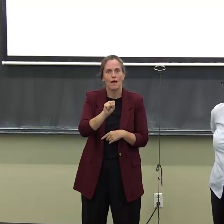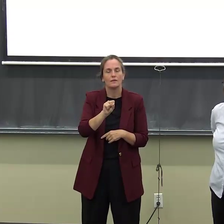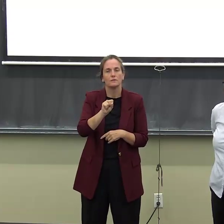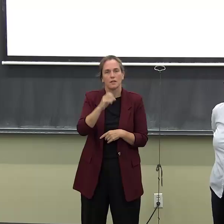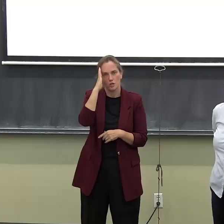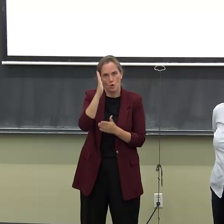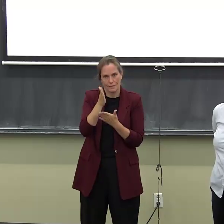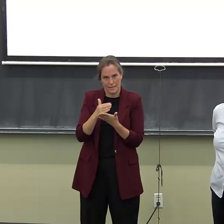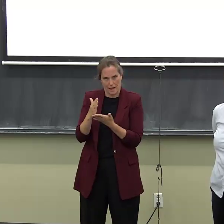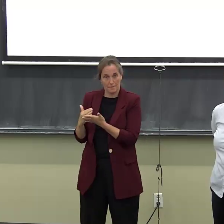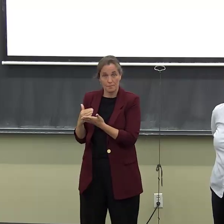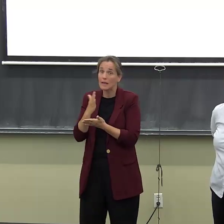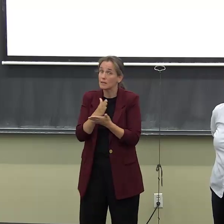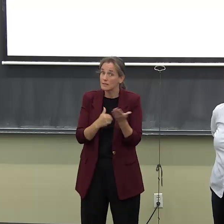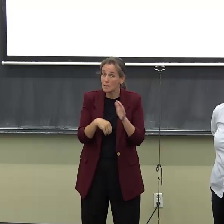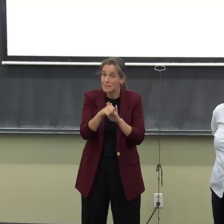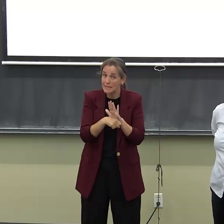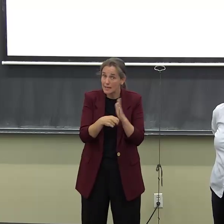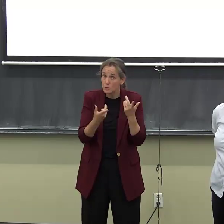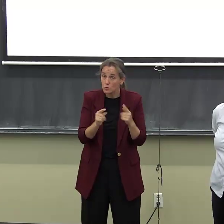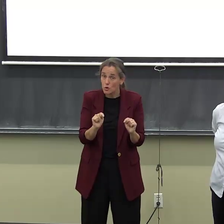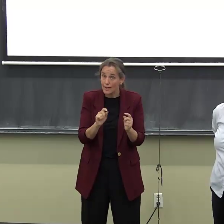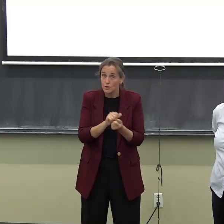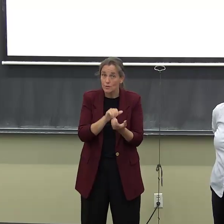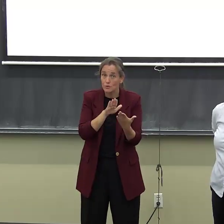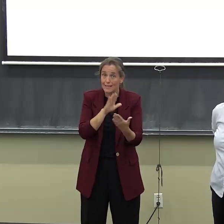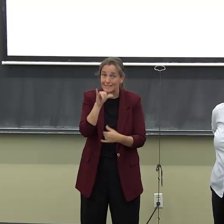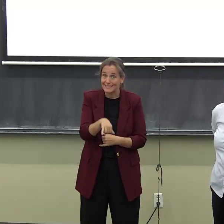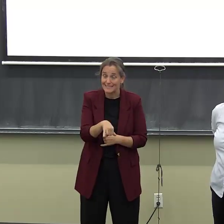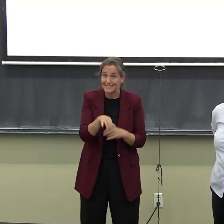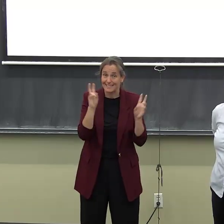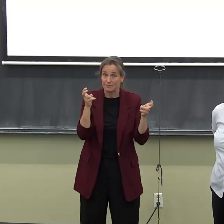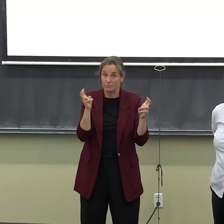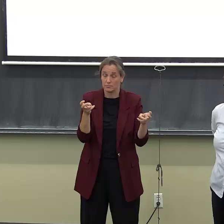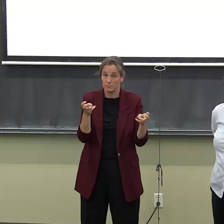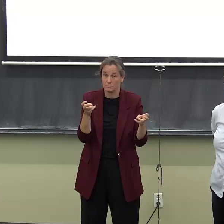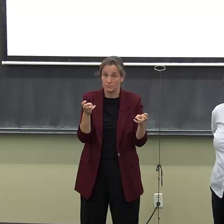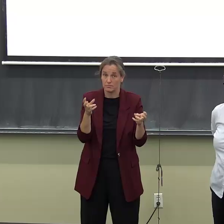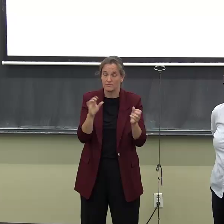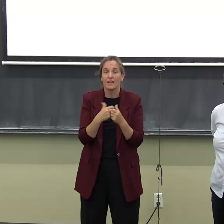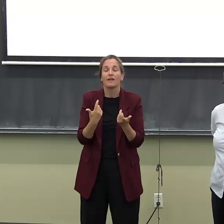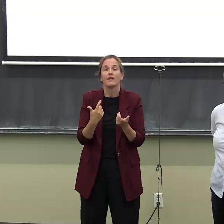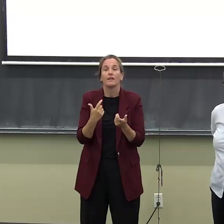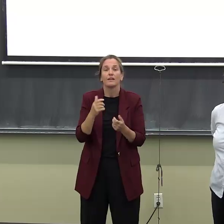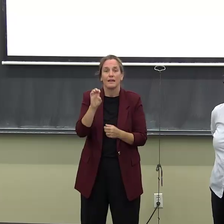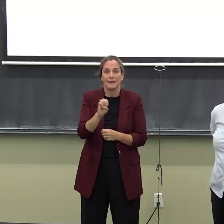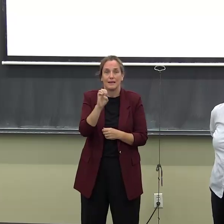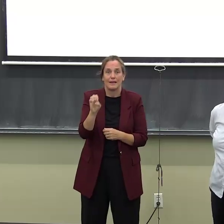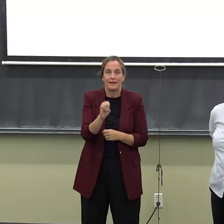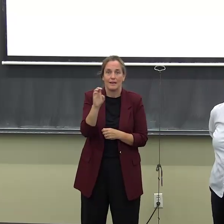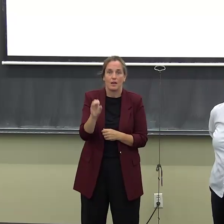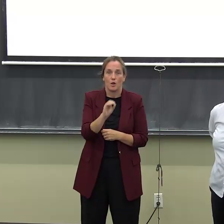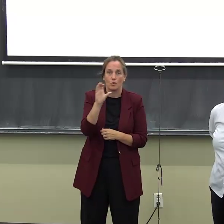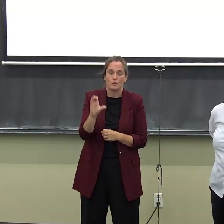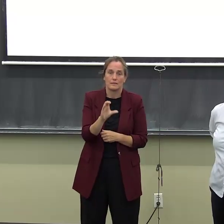some of them. There are some states that are trying to address this. The Equal Employment Opportunity